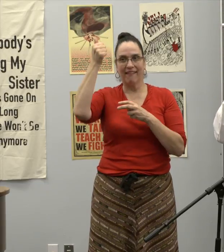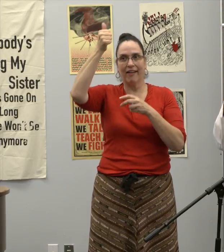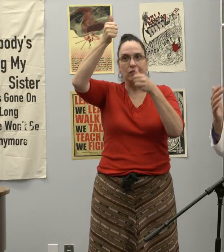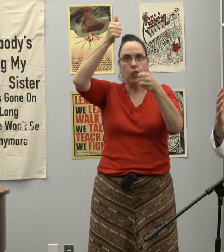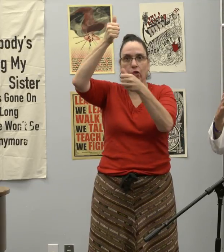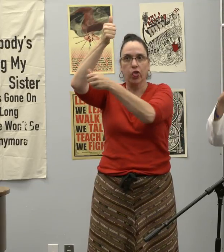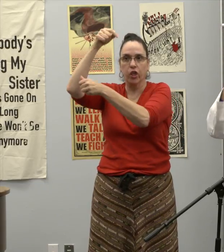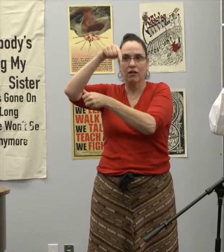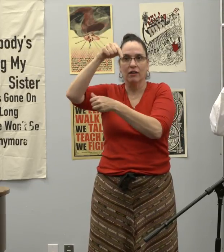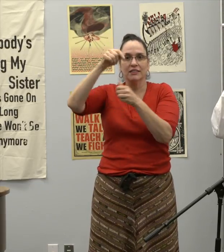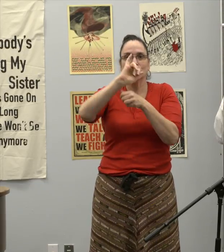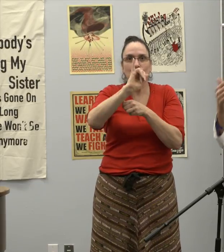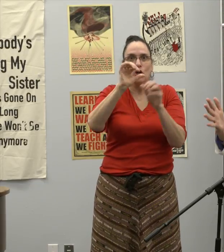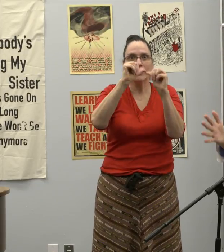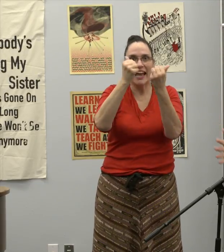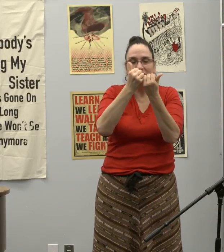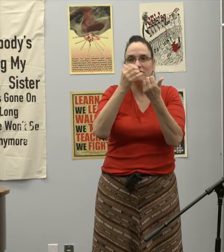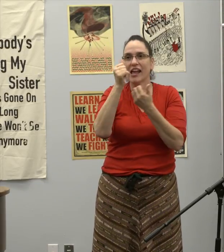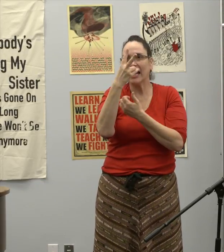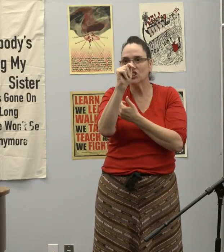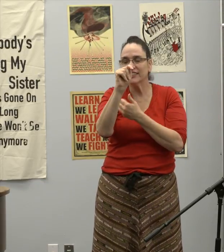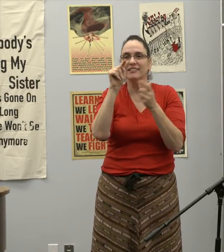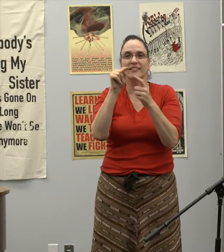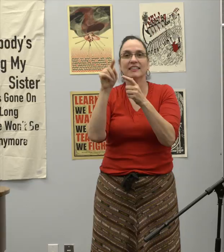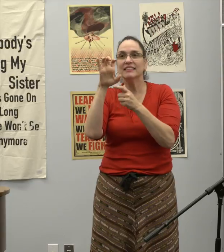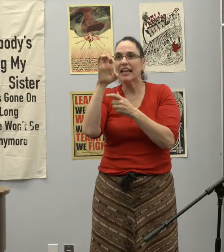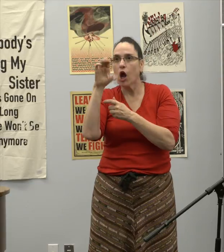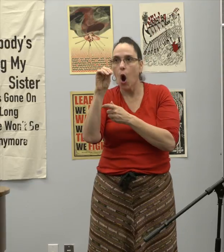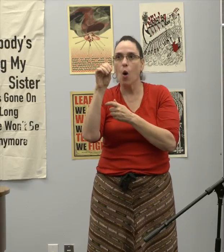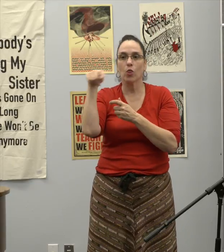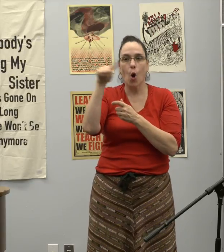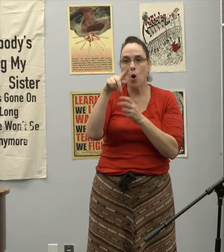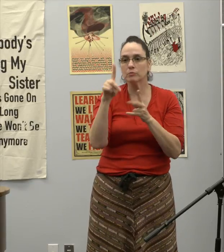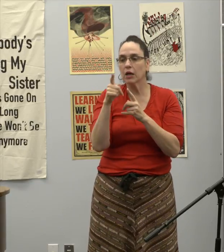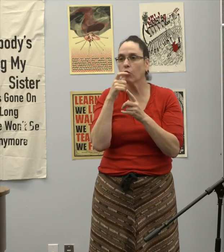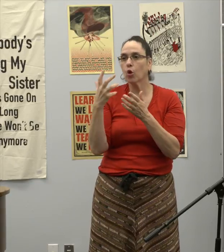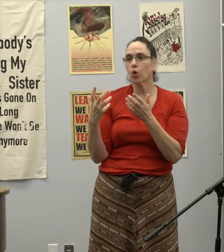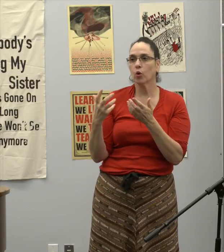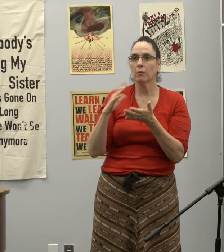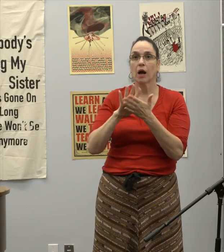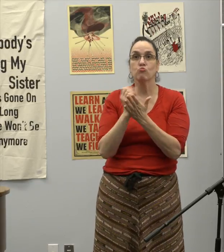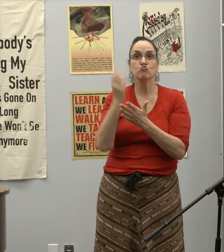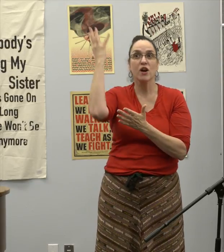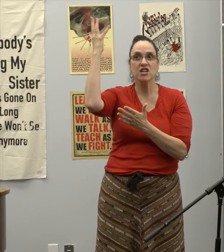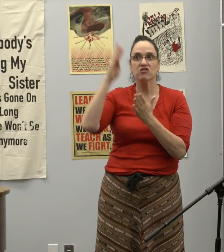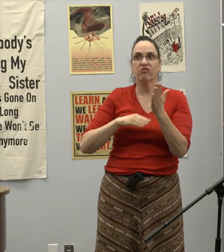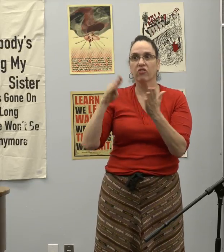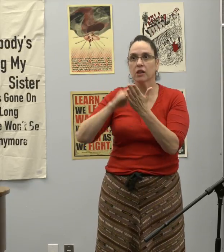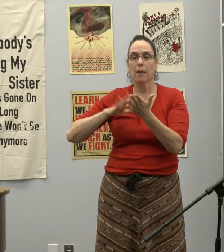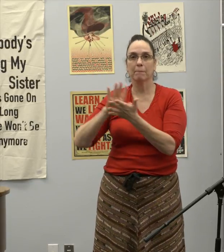those insurance agents, all those CEOs, all those people doing paperwork, that is